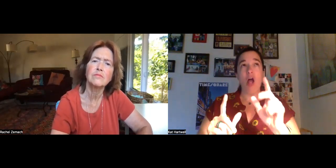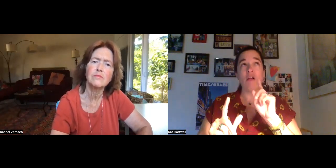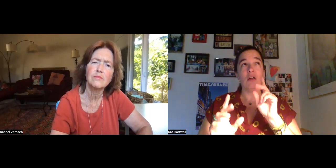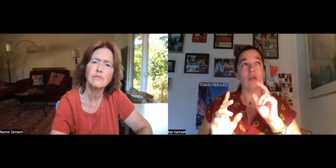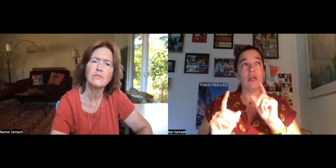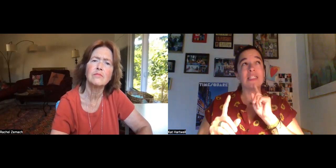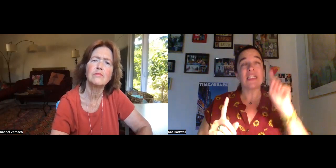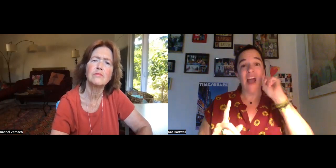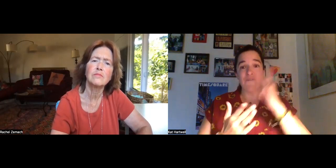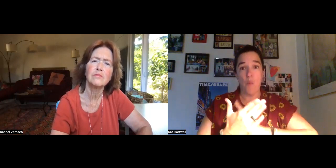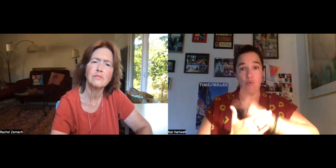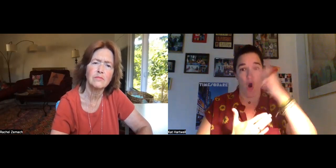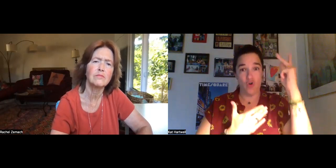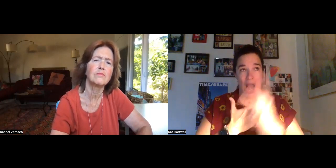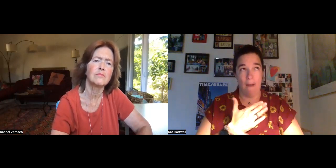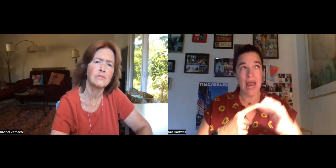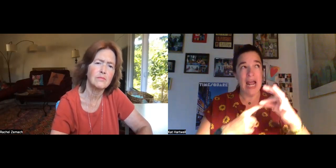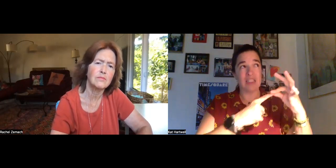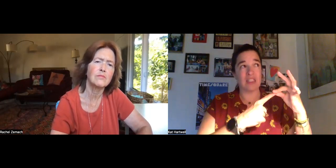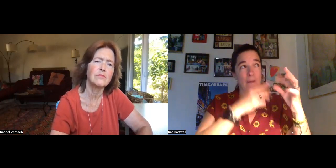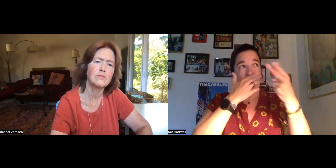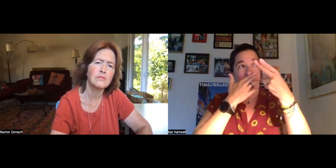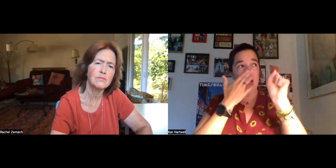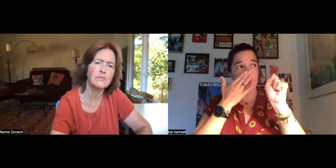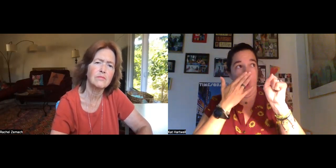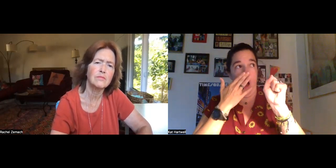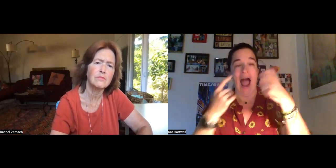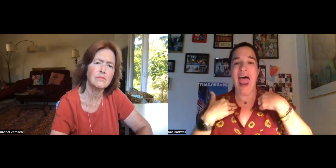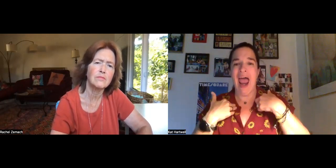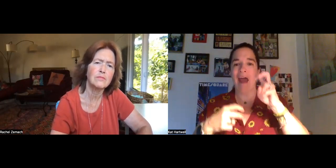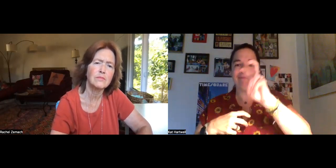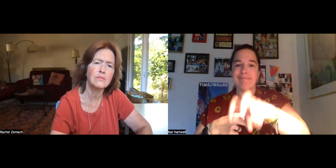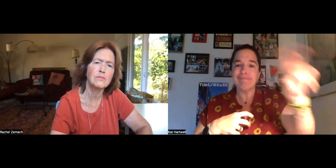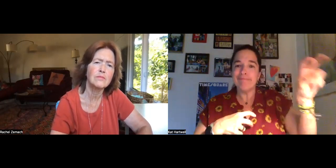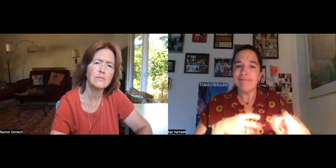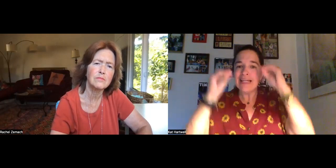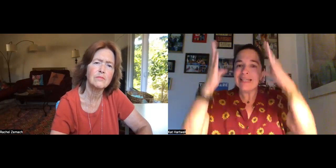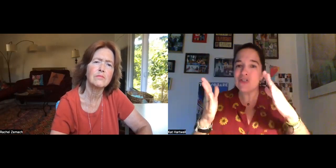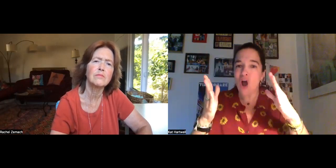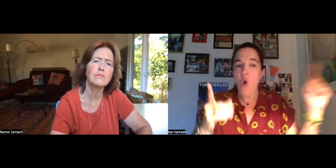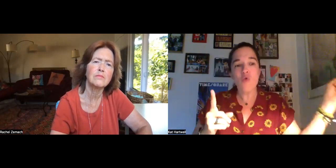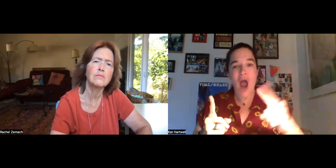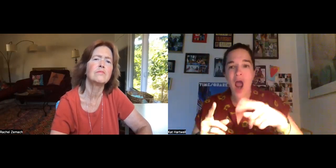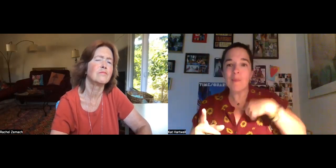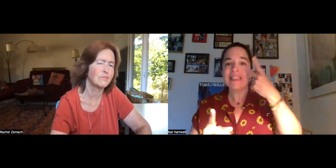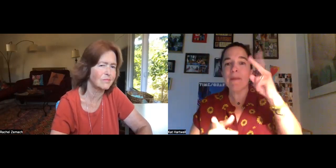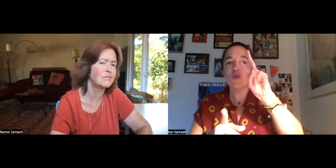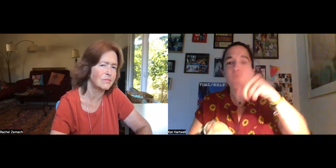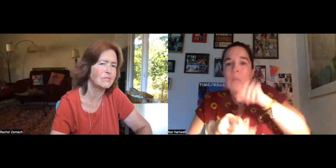all deaf program, except high school. I had teacher who come and see me 2 times